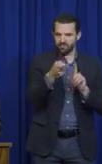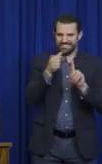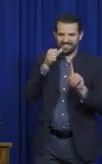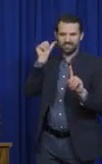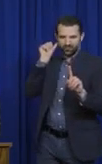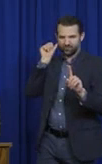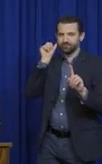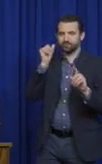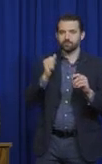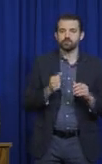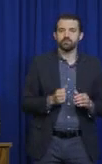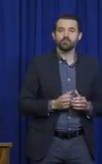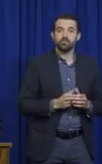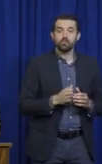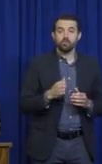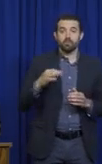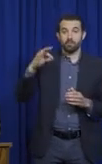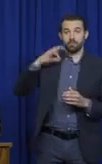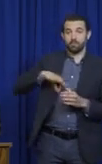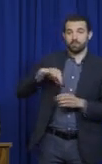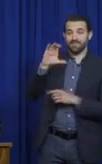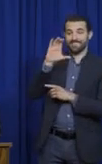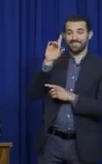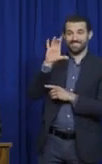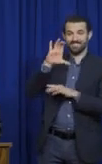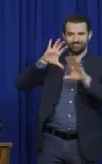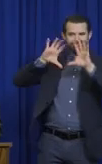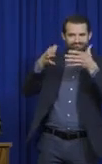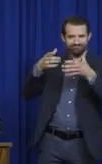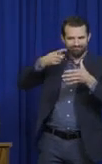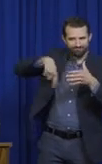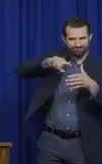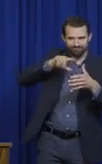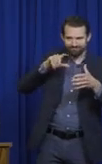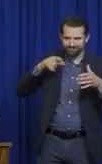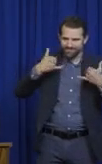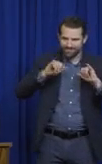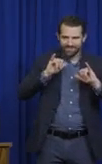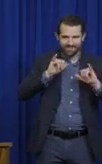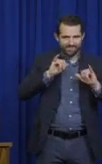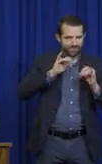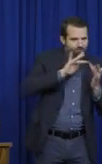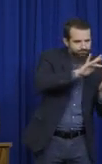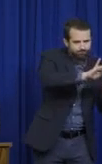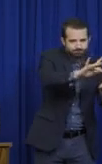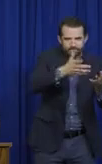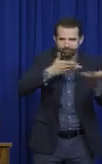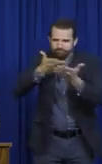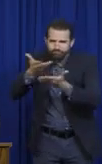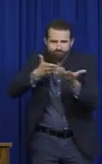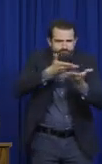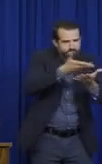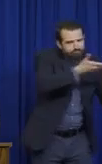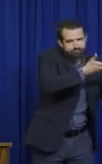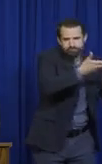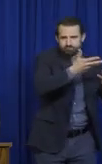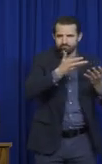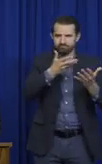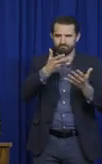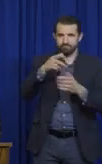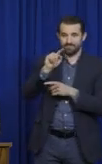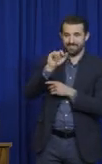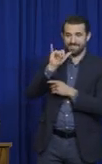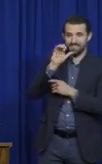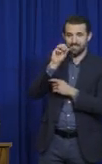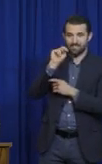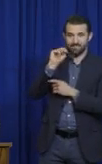at Maine CDC has continued to be in close contact with the management at Tyson Foods ever